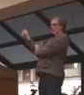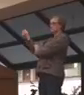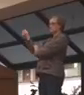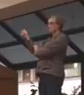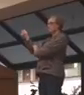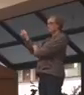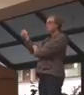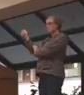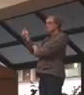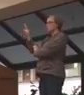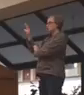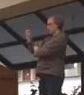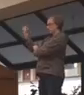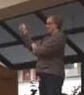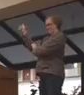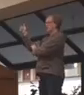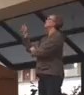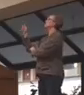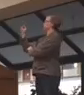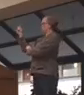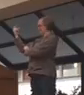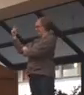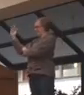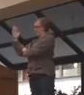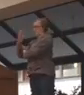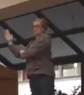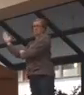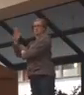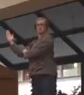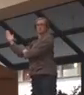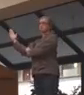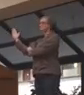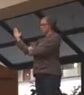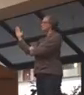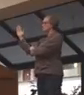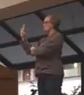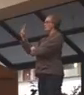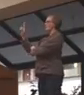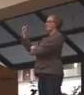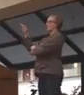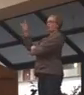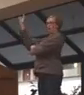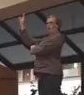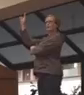Looking back to 2010 and 2011,